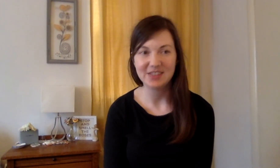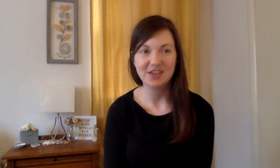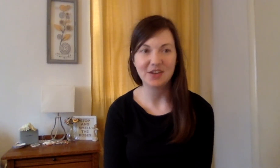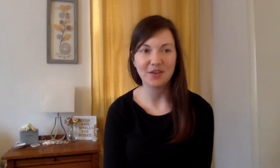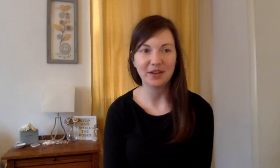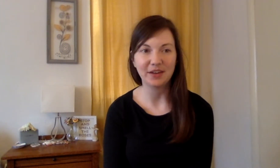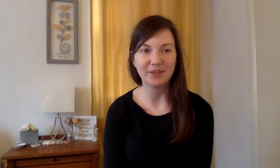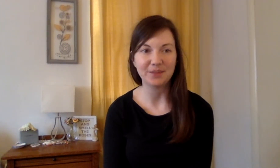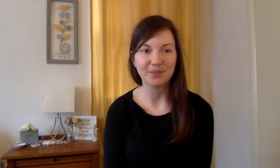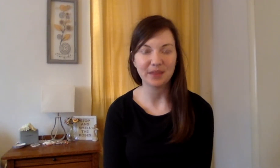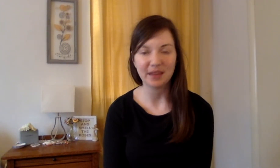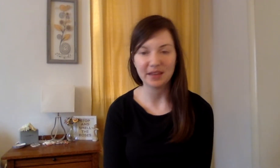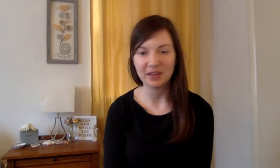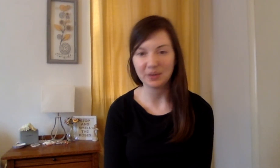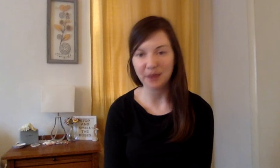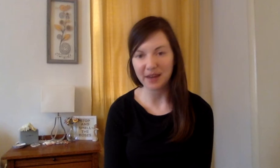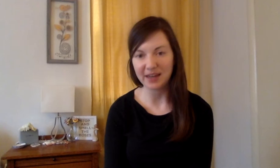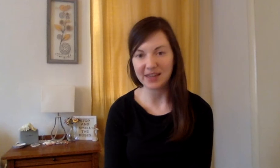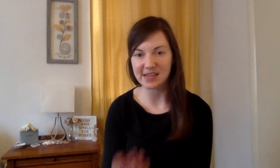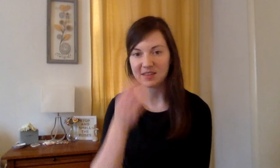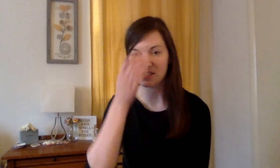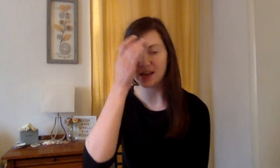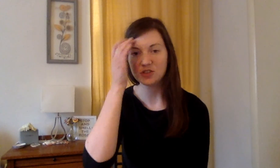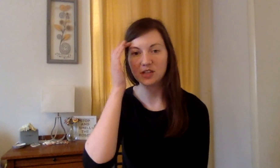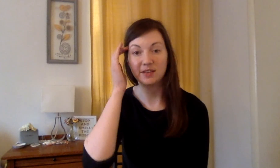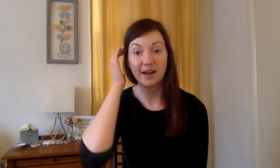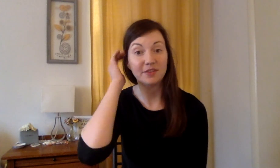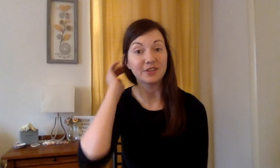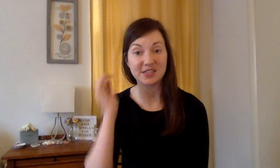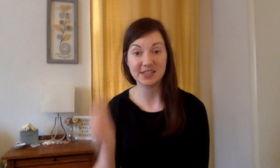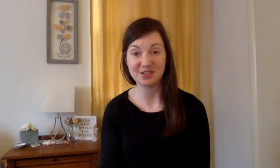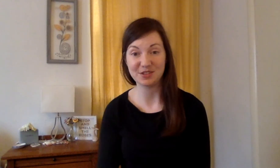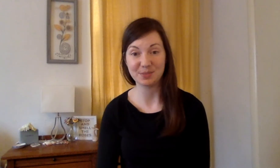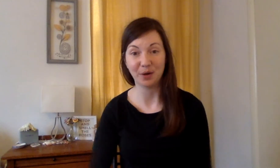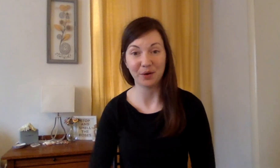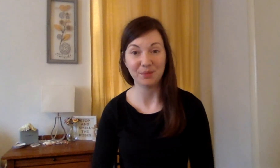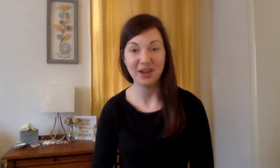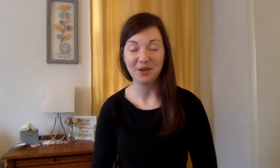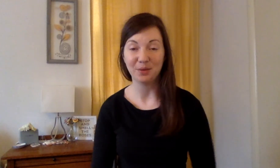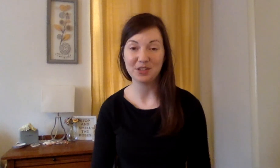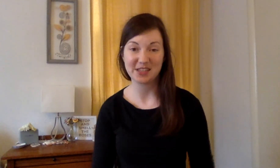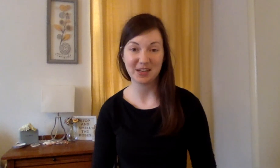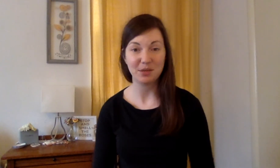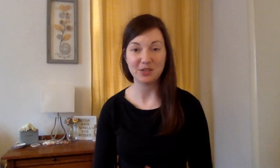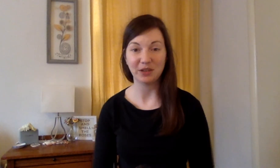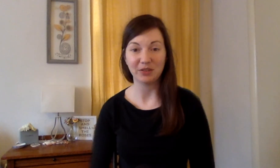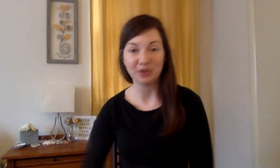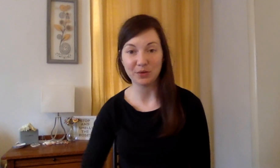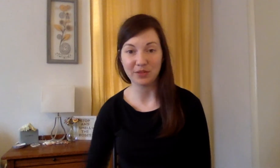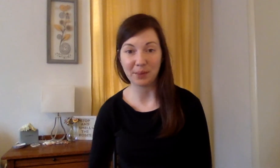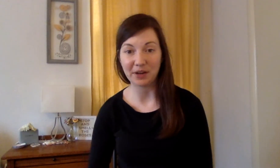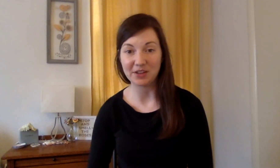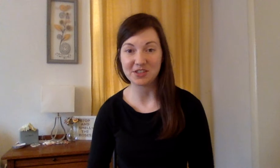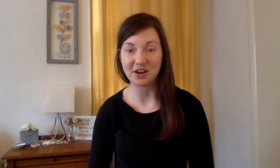so I think you'll recognize it. There's actually a lot of verses to his poem. We're just going to be doing a few of them in our song